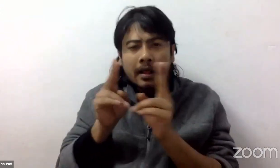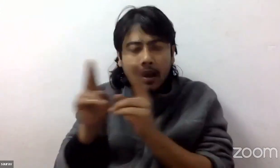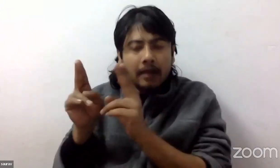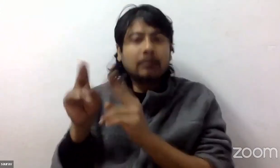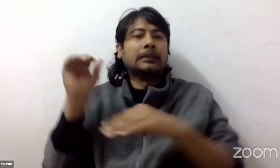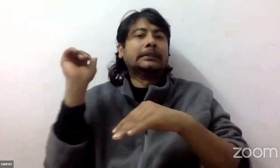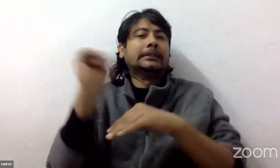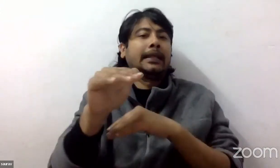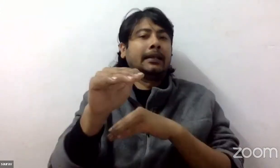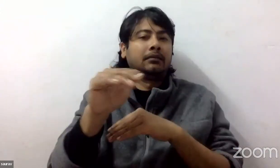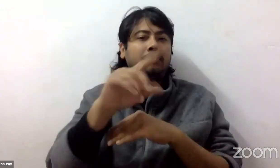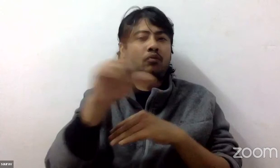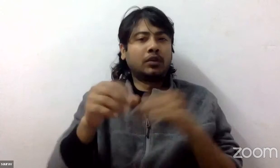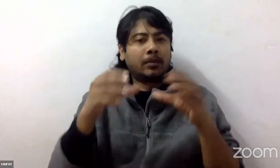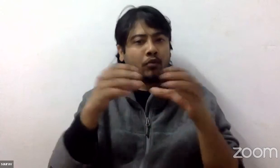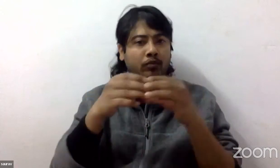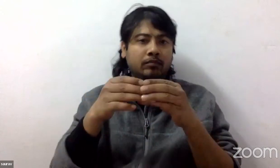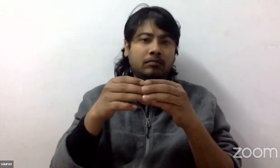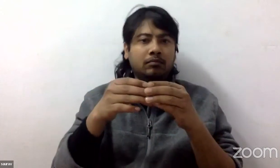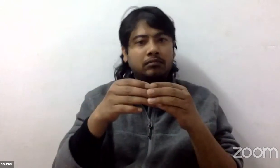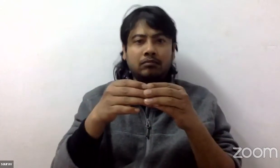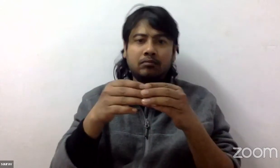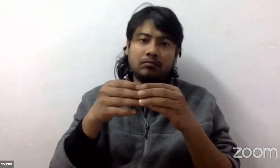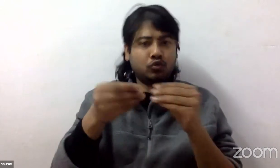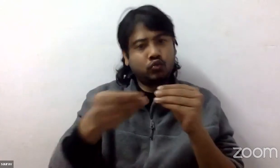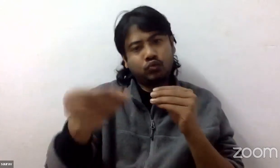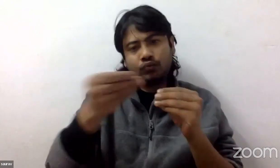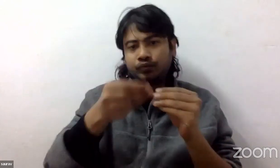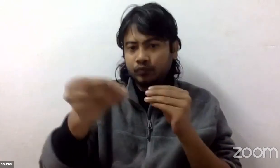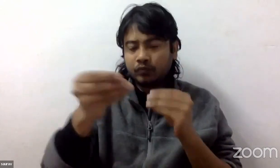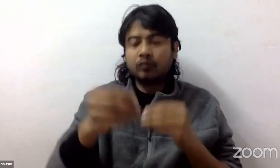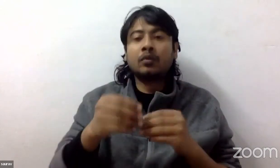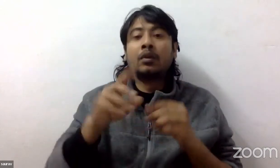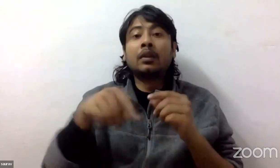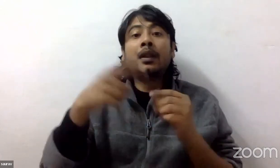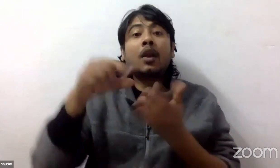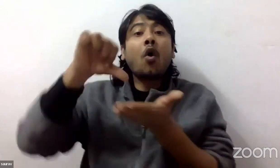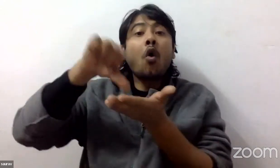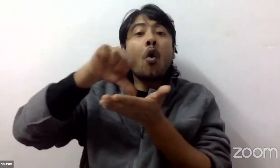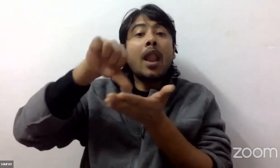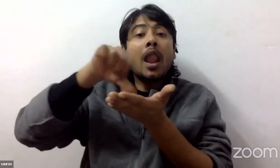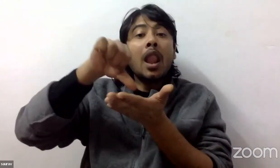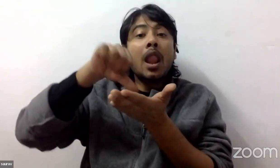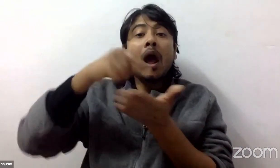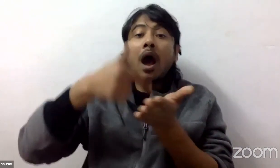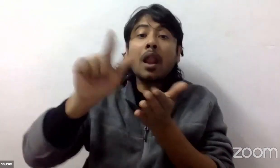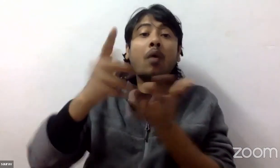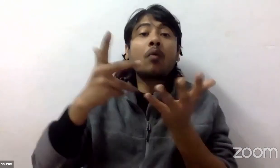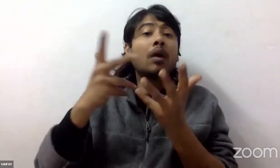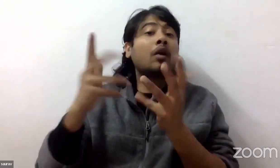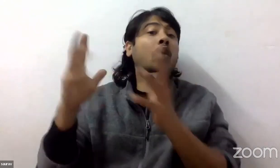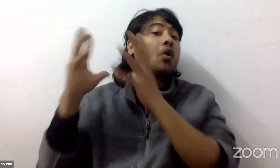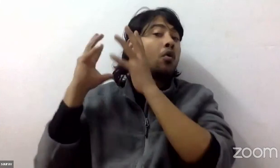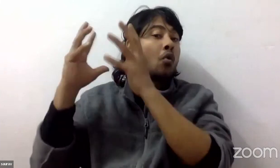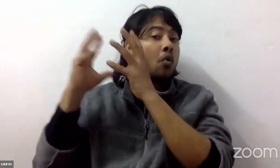Then we can have, in oils, we can have coconut oil, we can have ghee, we can have peanut